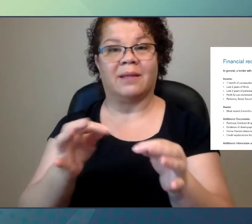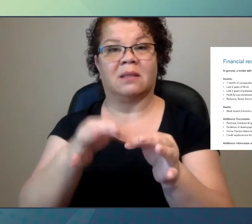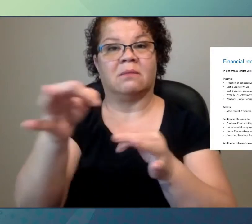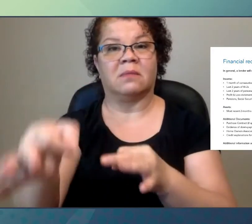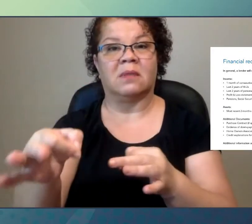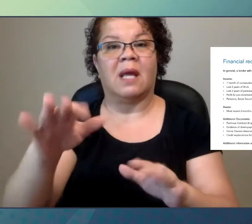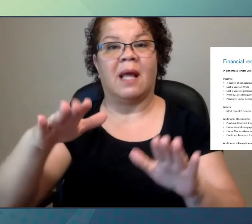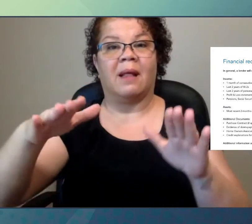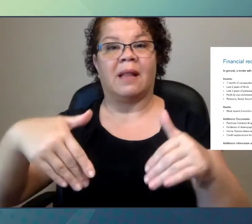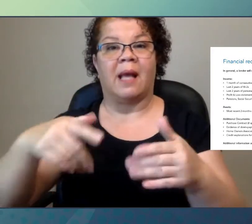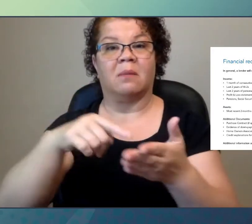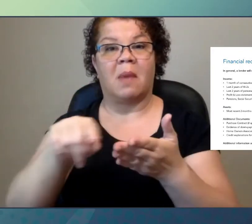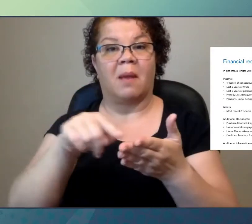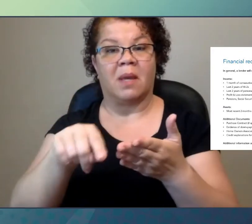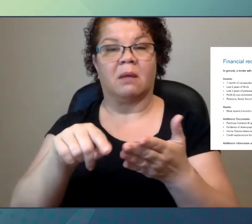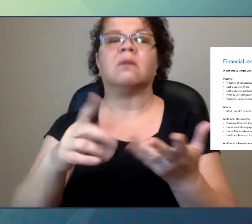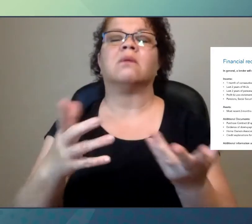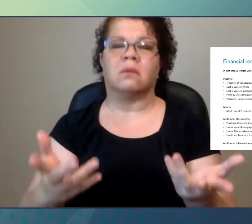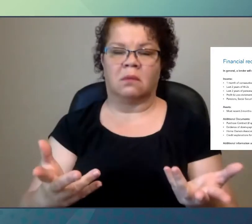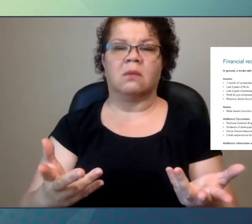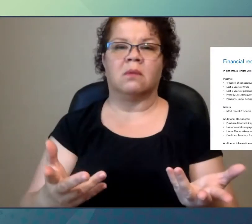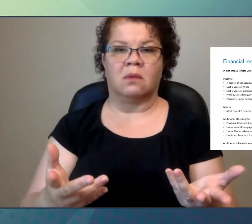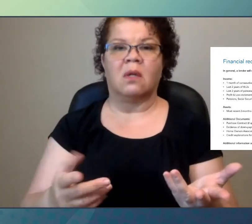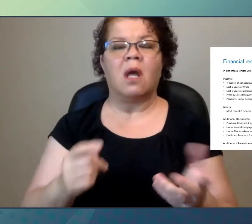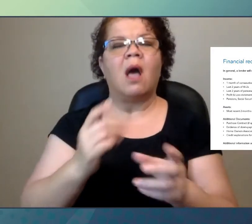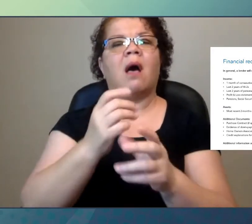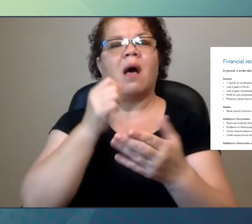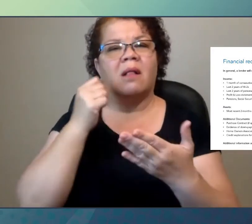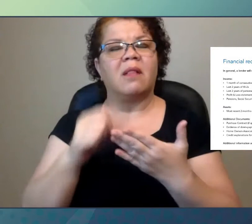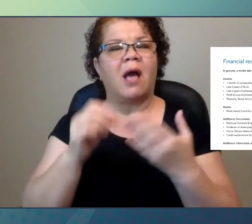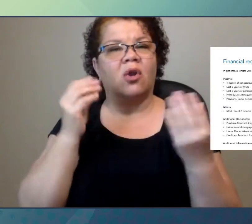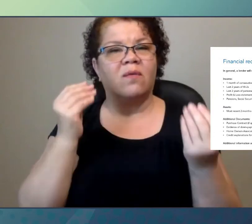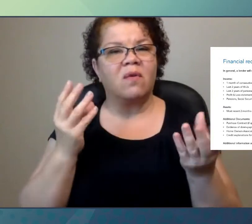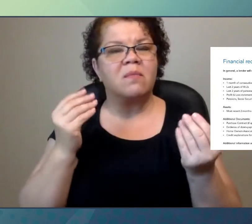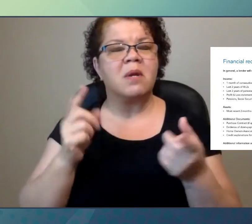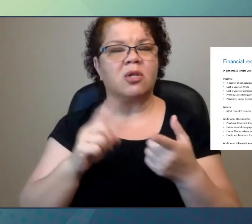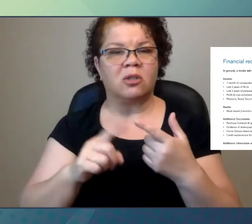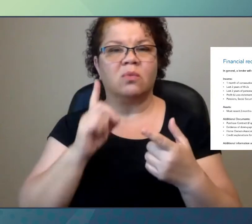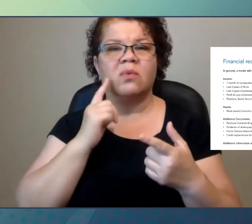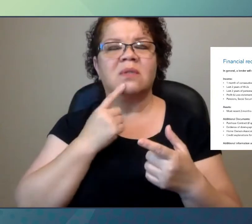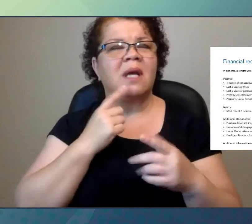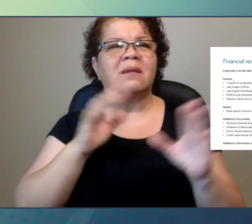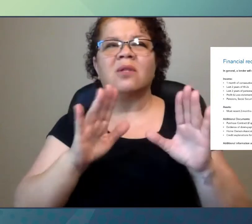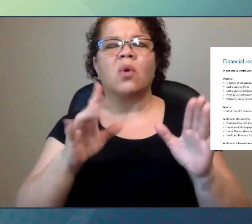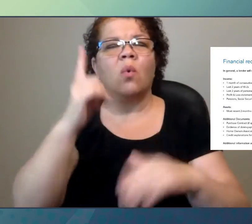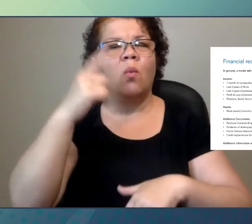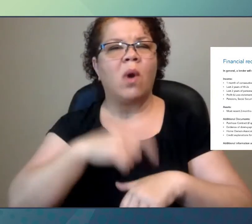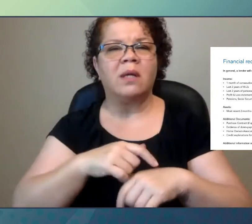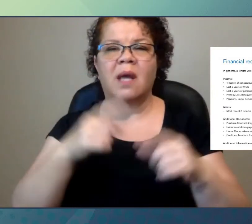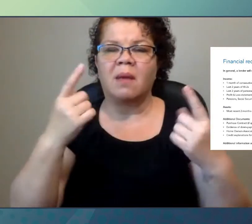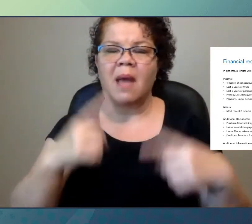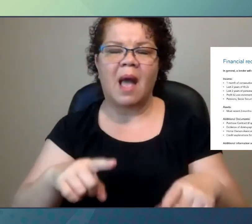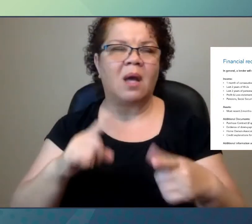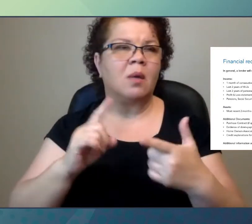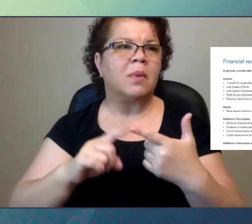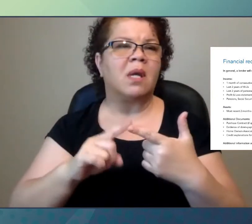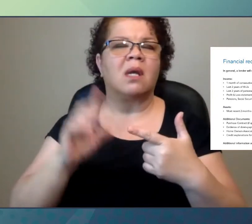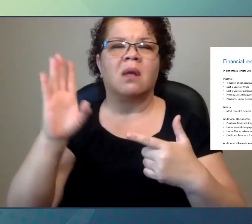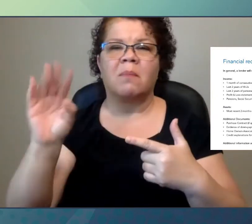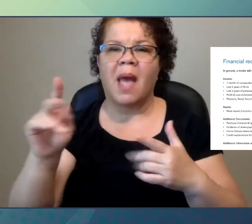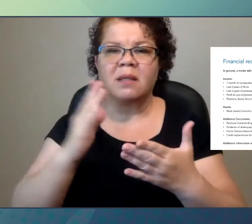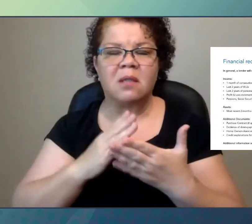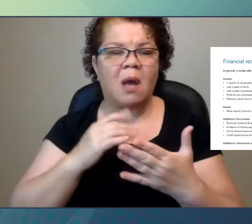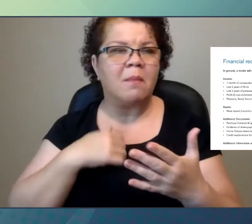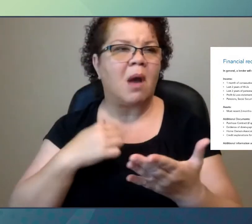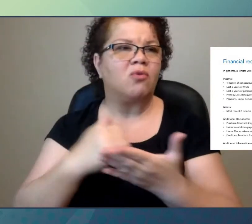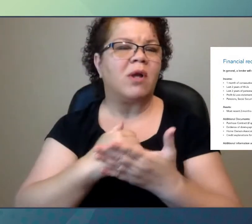of explanation would help us clarify those issues that, hey, this is a one-time occurrence, explain what happened, and then the underwriter